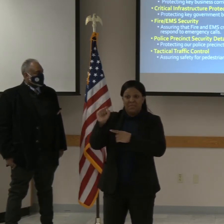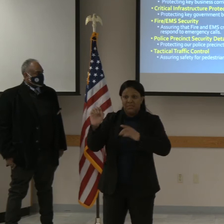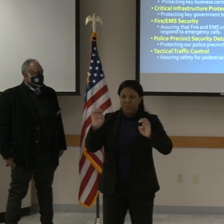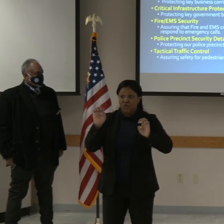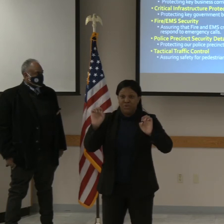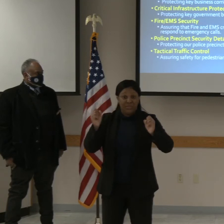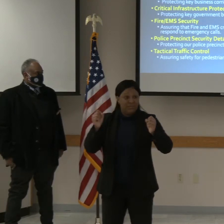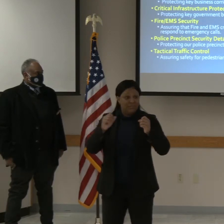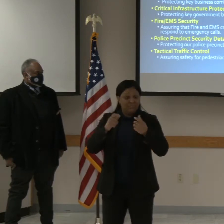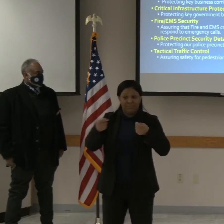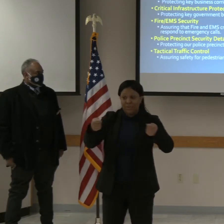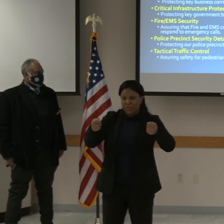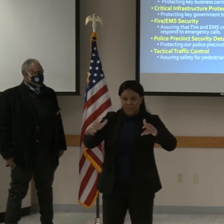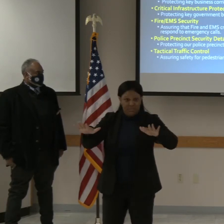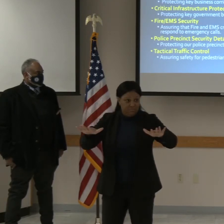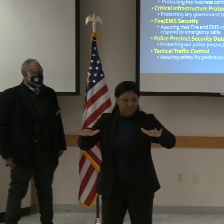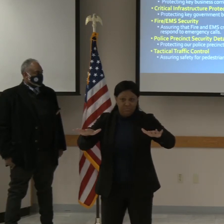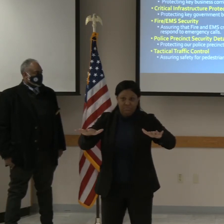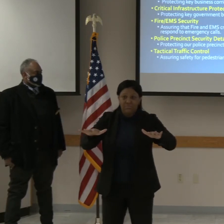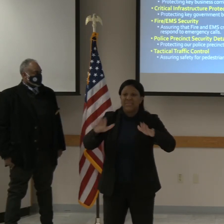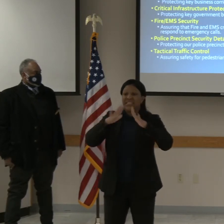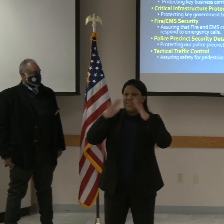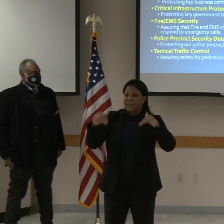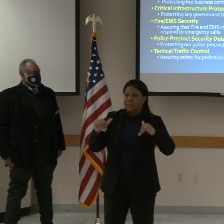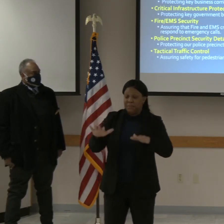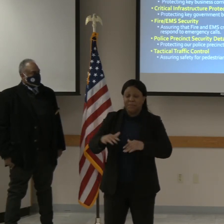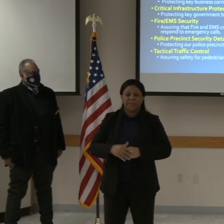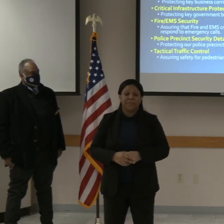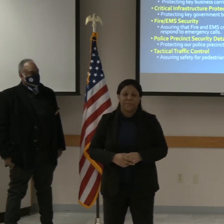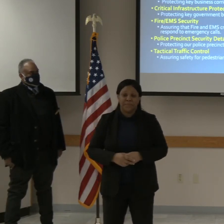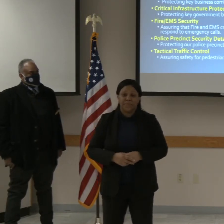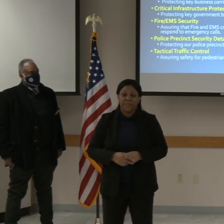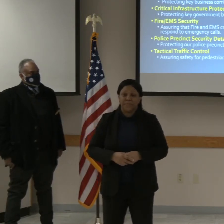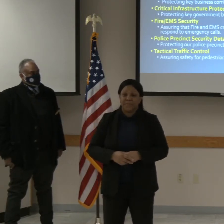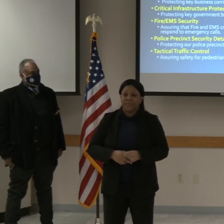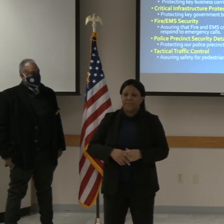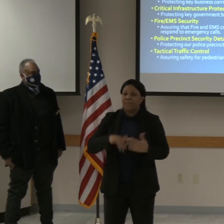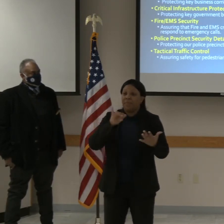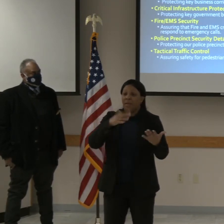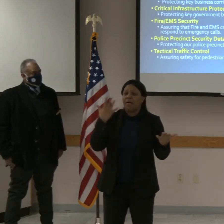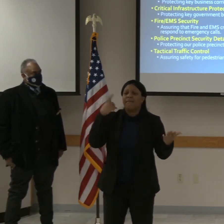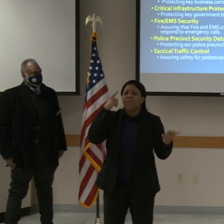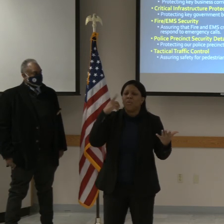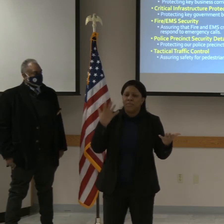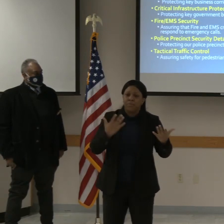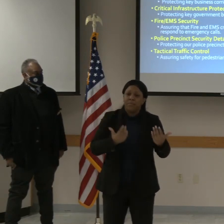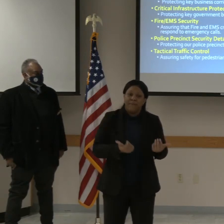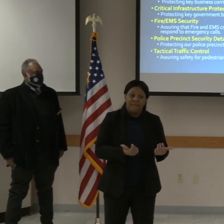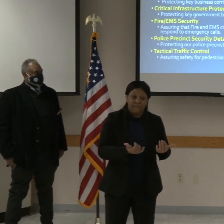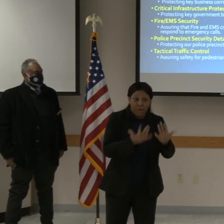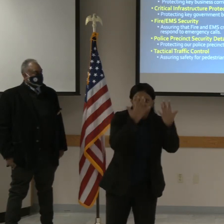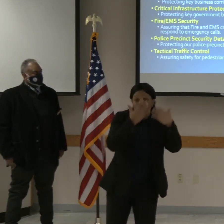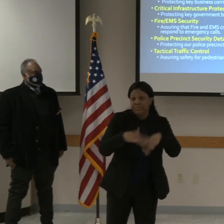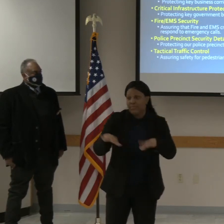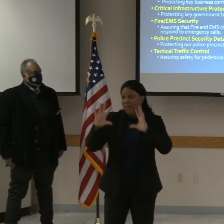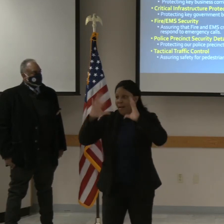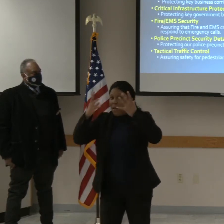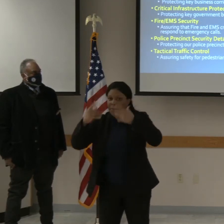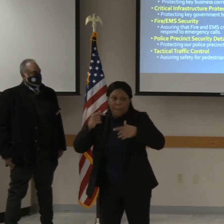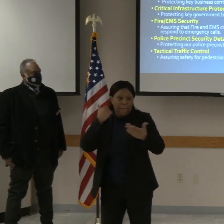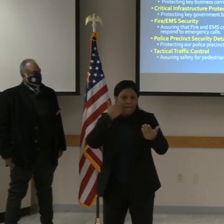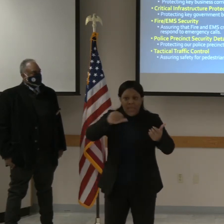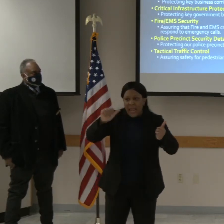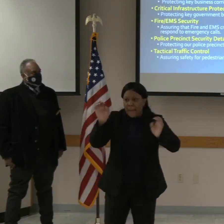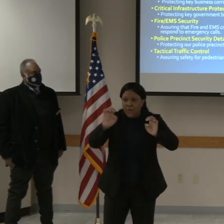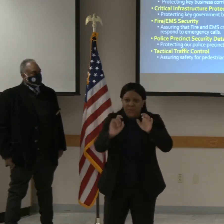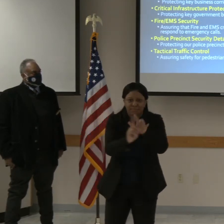area to get to calls for medical service or calls for fire service is critical. Police precinct security detail will be put in